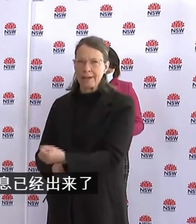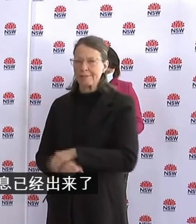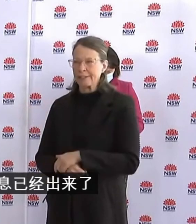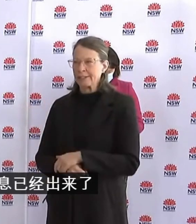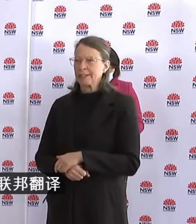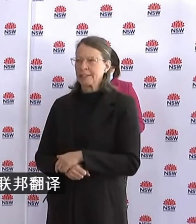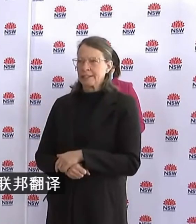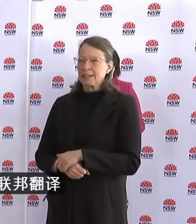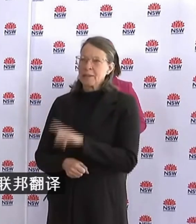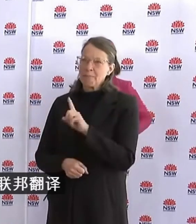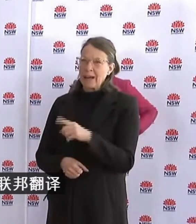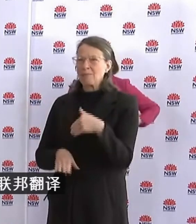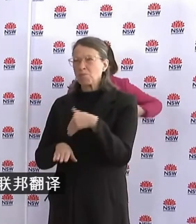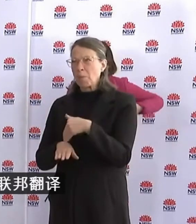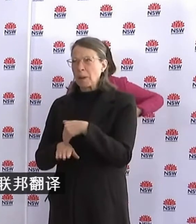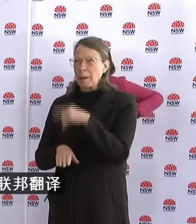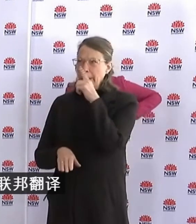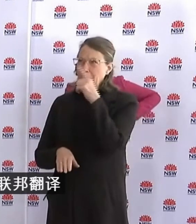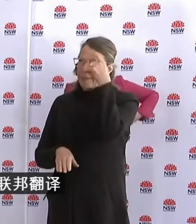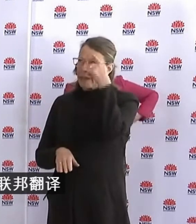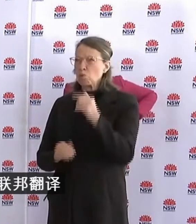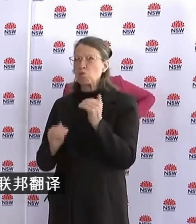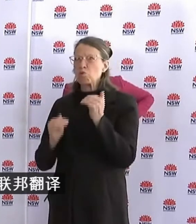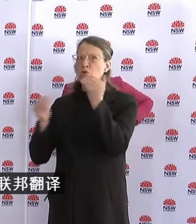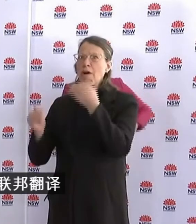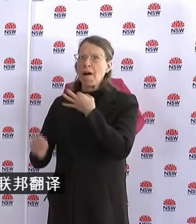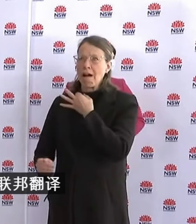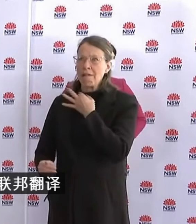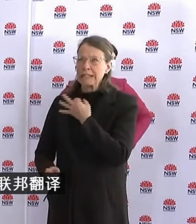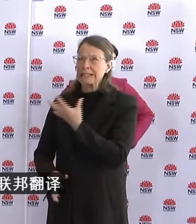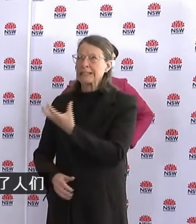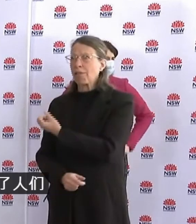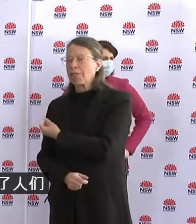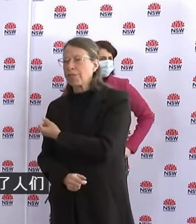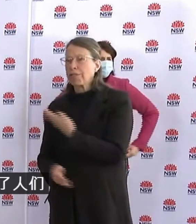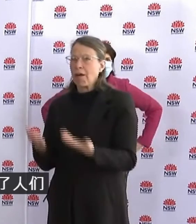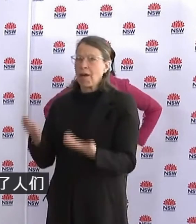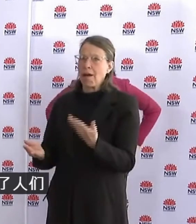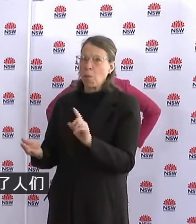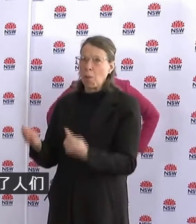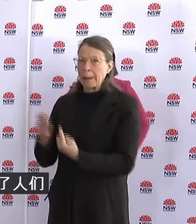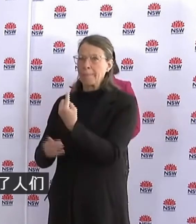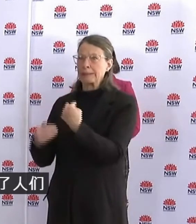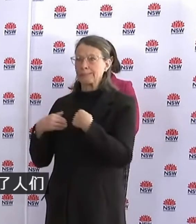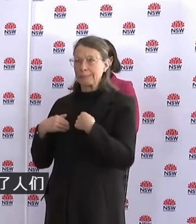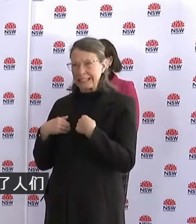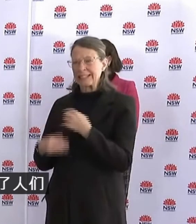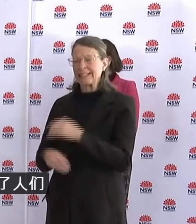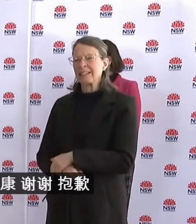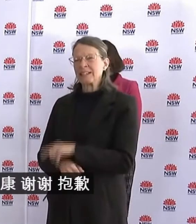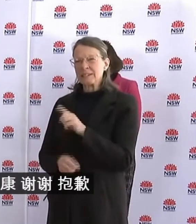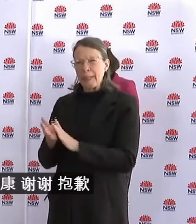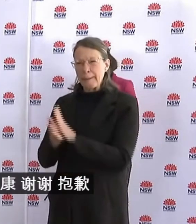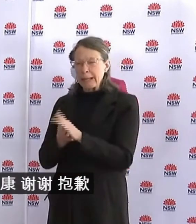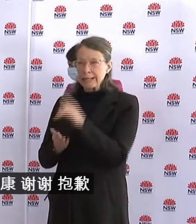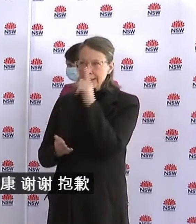messaging that's come out, obviously, from both the advisory body and then translated by the federal government over the last few months, it's made